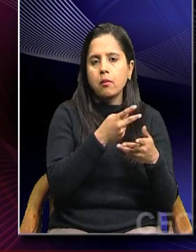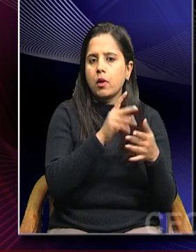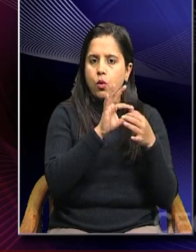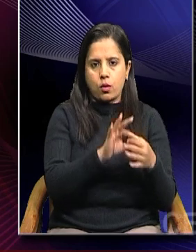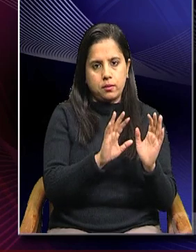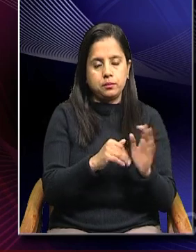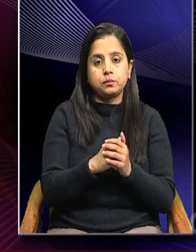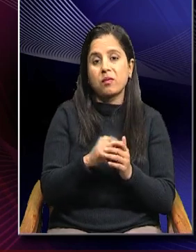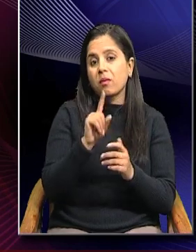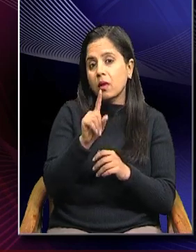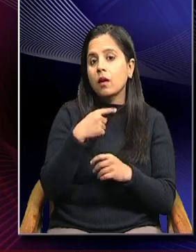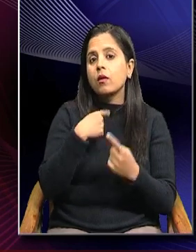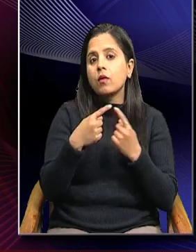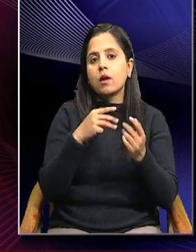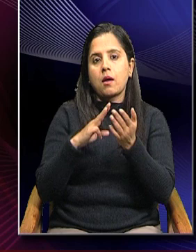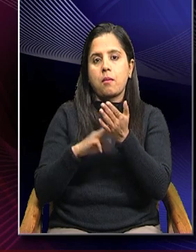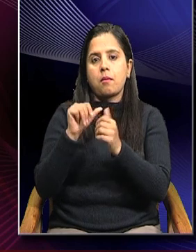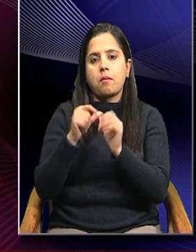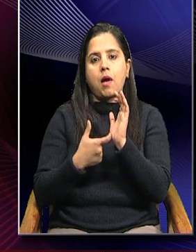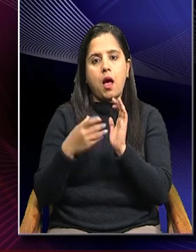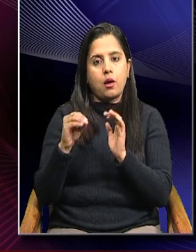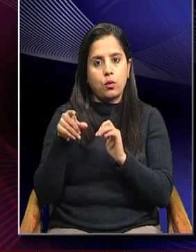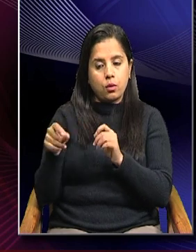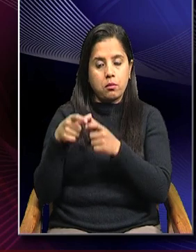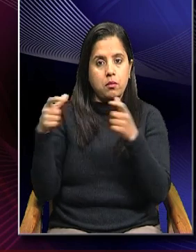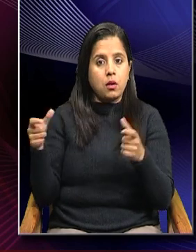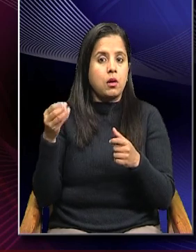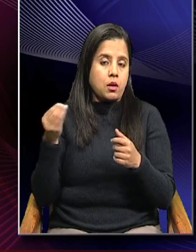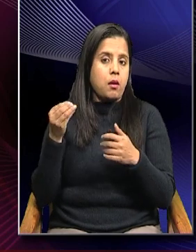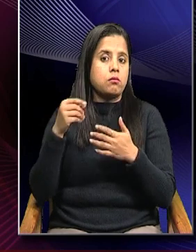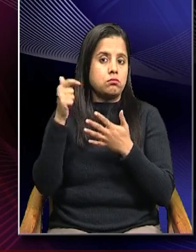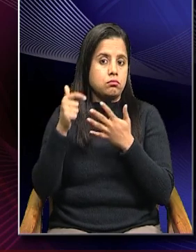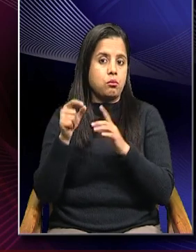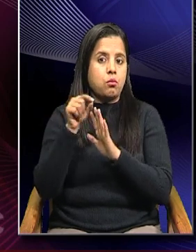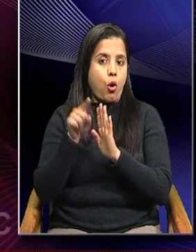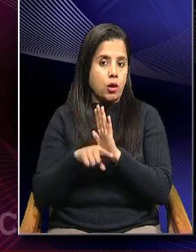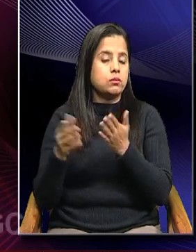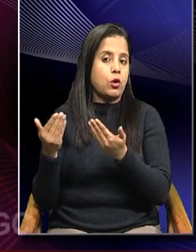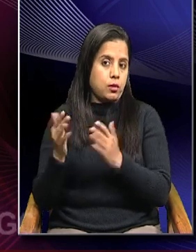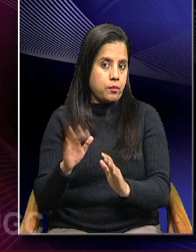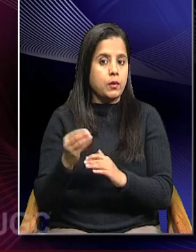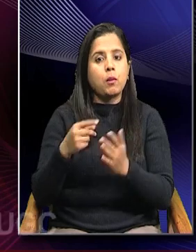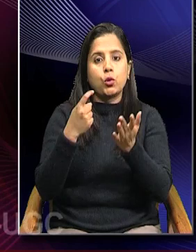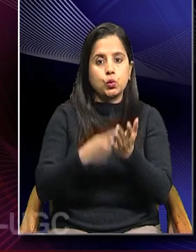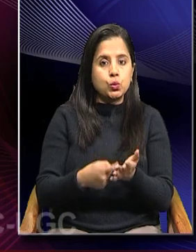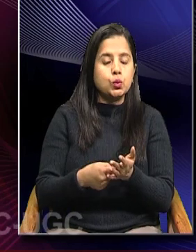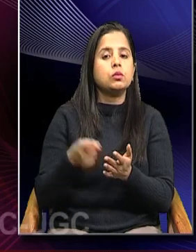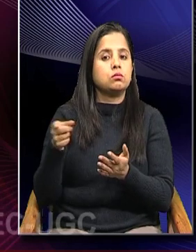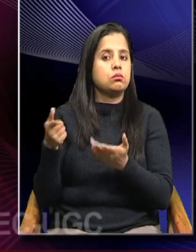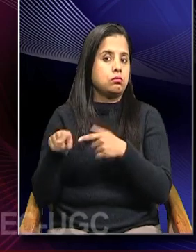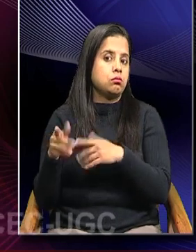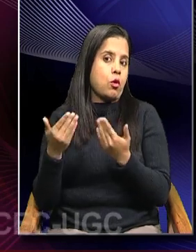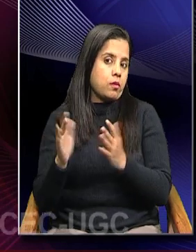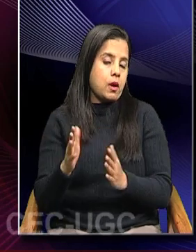to. But if I talk about macroeconomic environment, there can be certain policies, there can be certain rules and regulations which